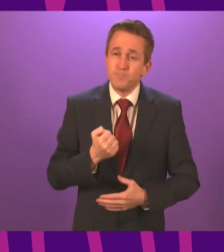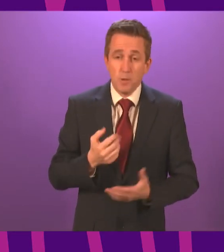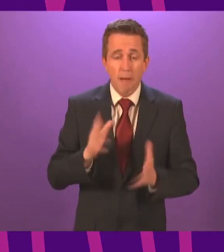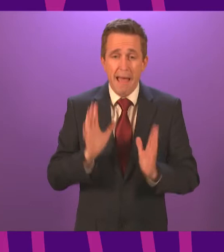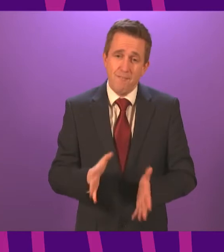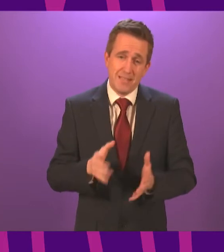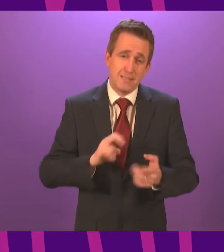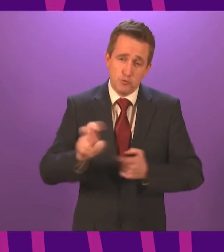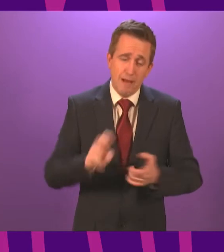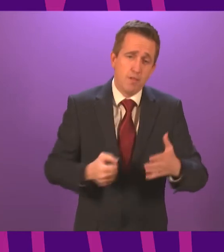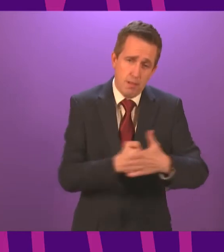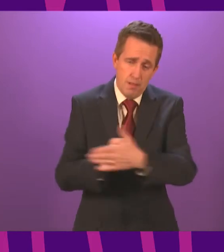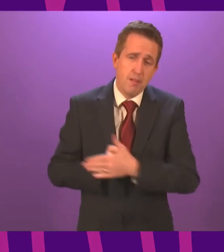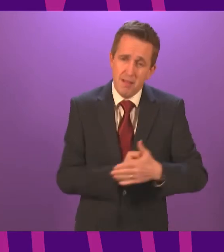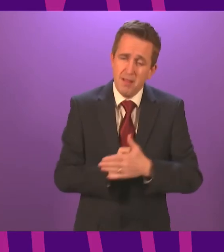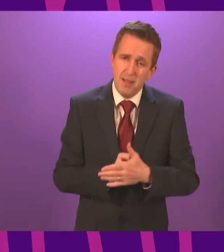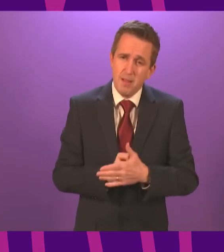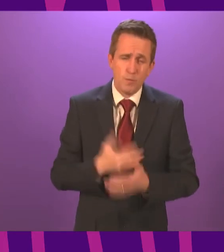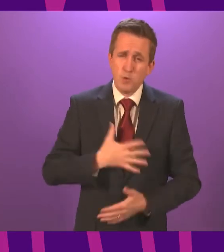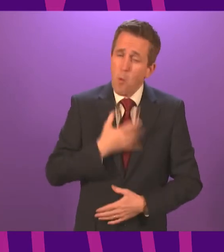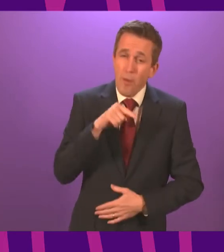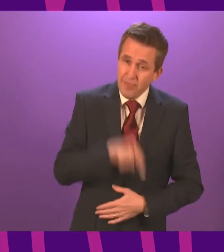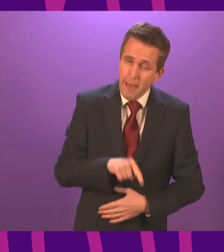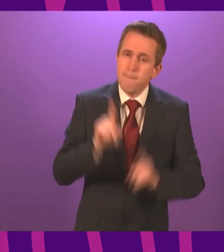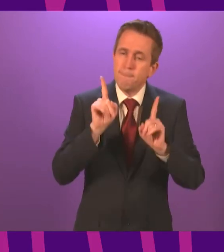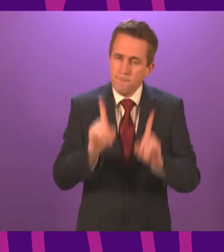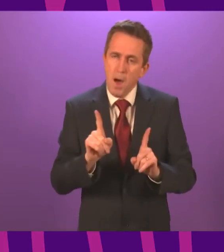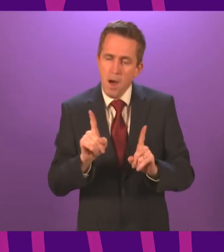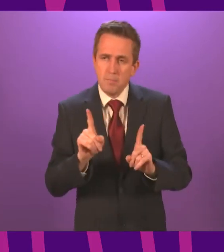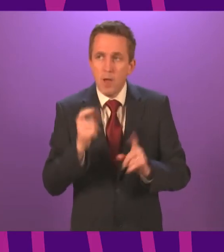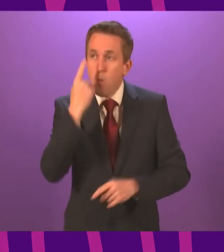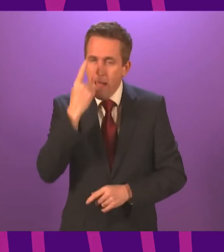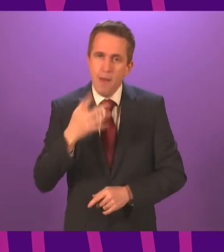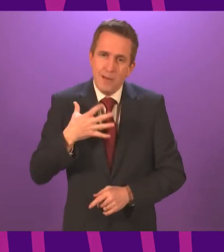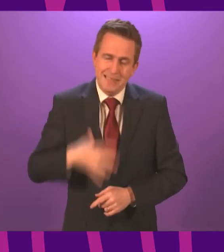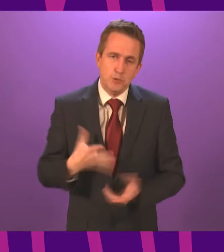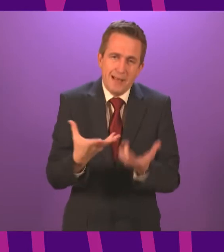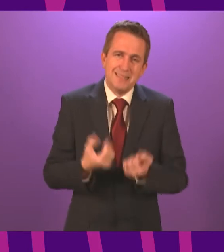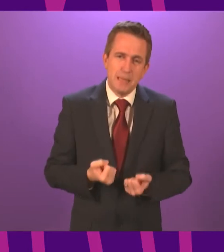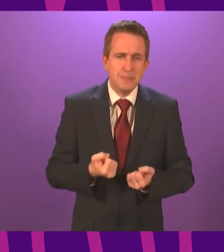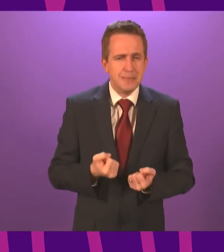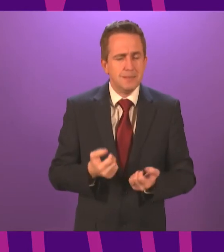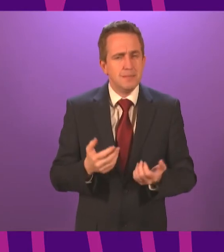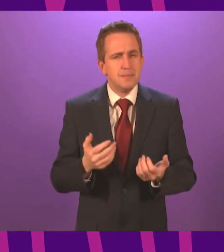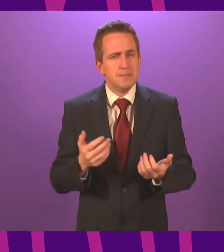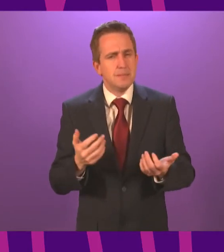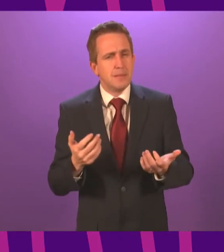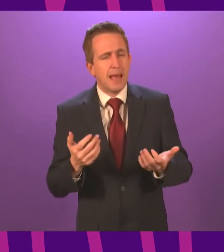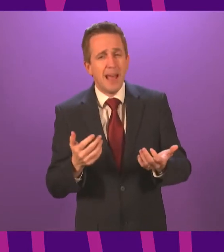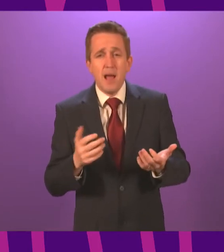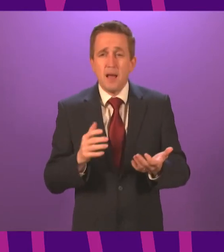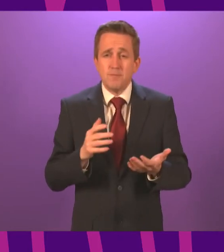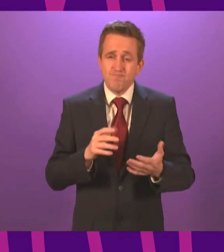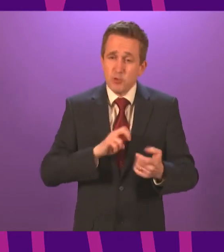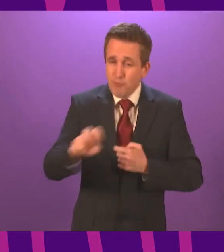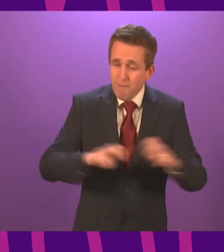necessity for the restrictions that are being brought in. We need those restrictions to reduce social interactions, and that is of huge